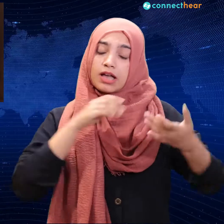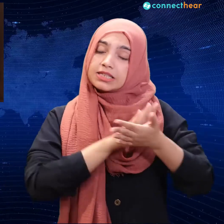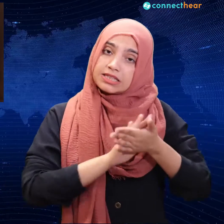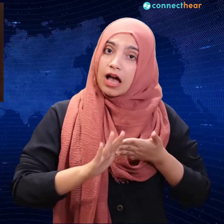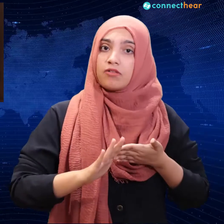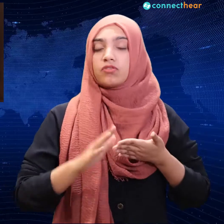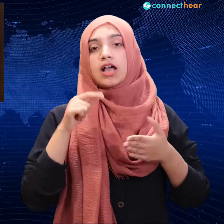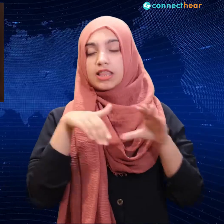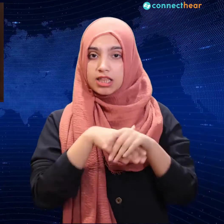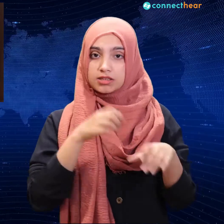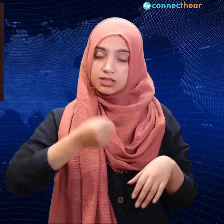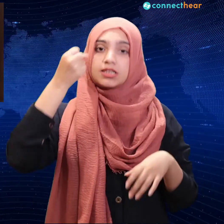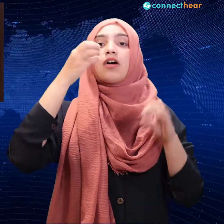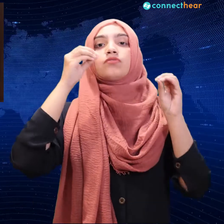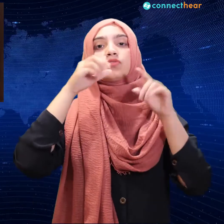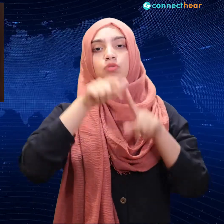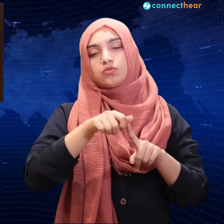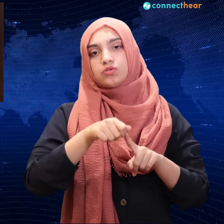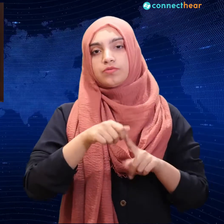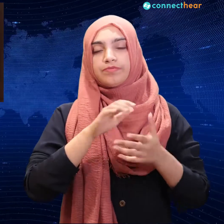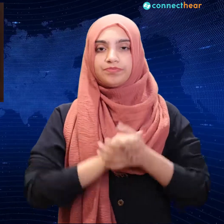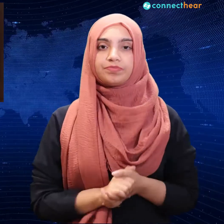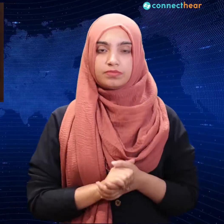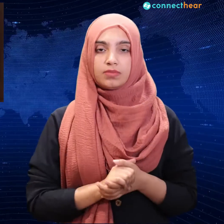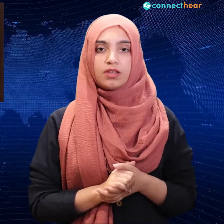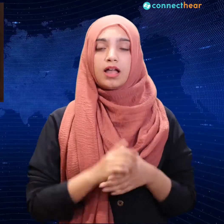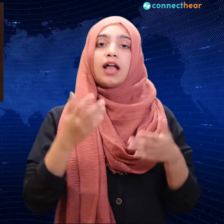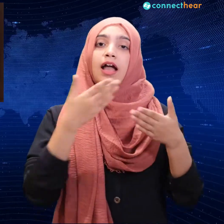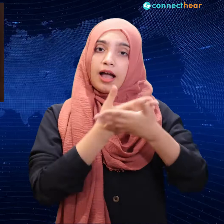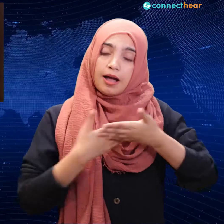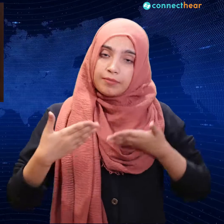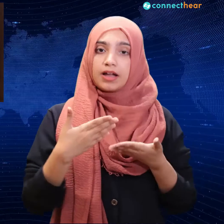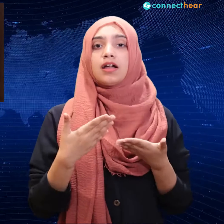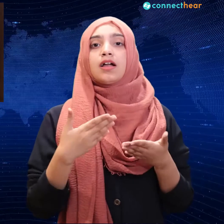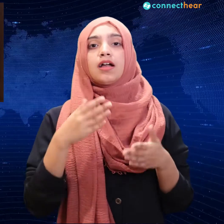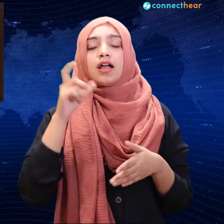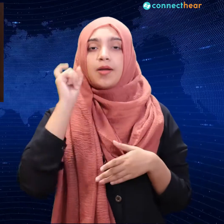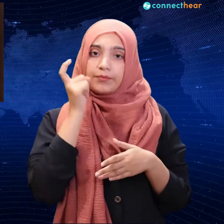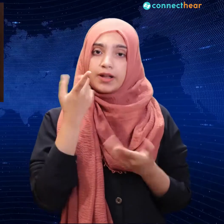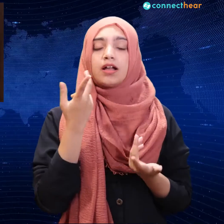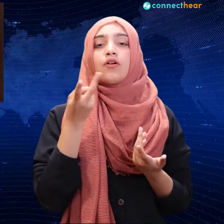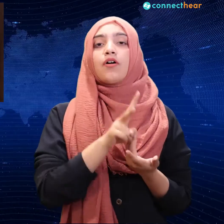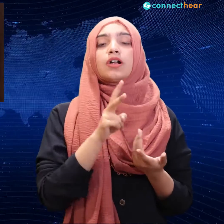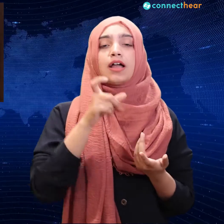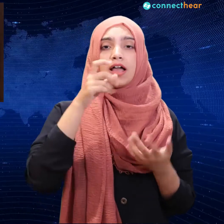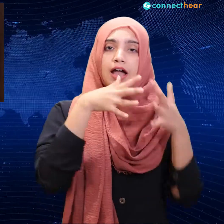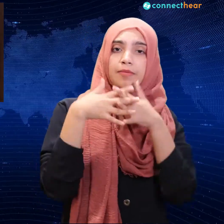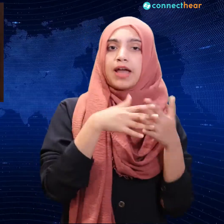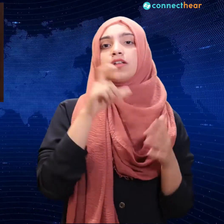9/11, US needs us in Afghanistan. They asked us to join us. A lot of people said that we were abandoned